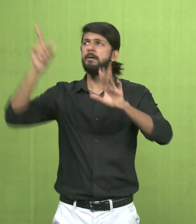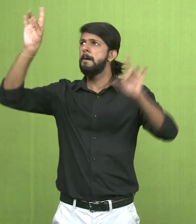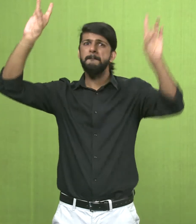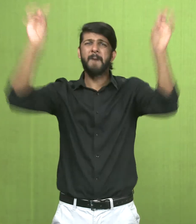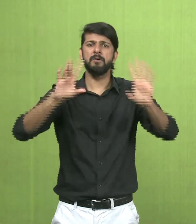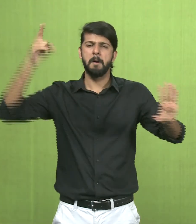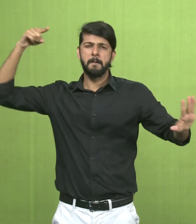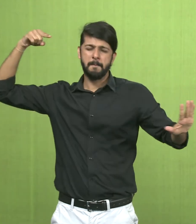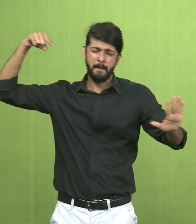and